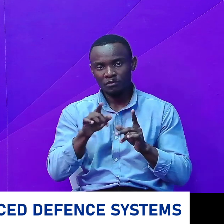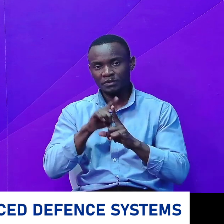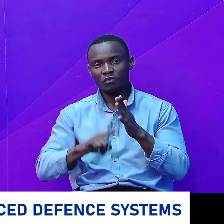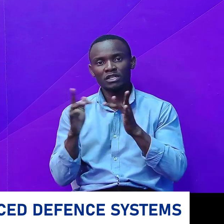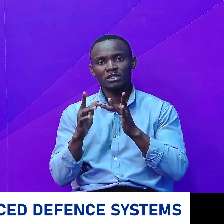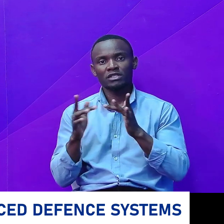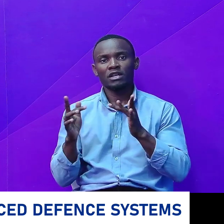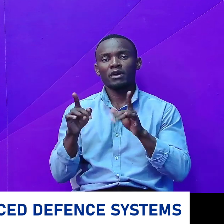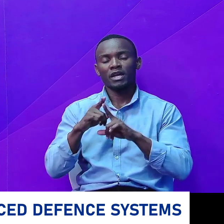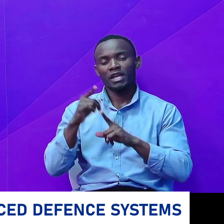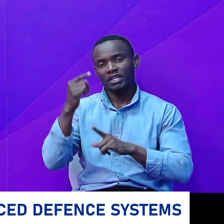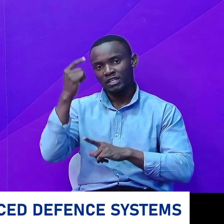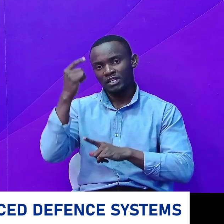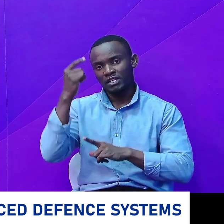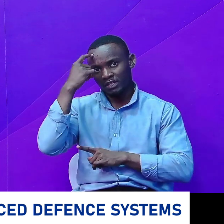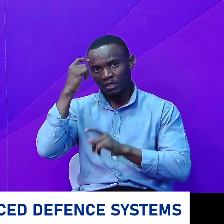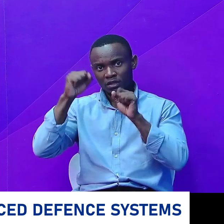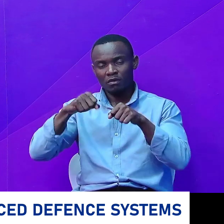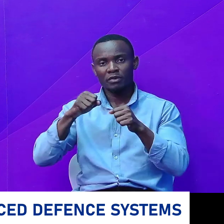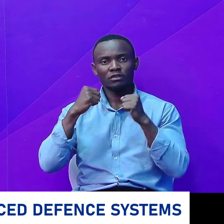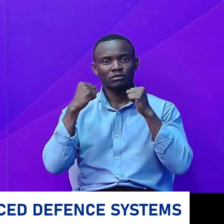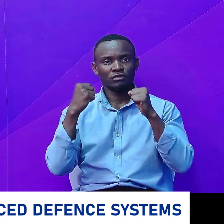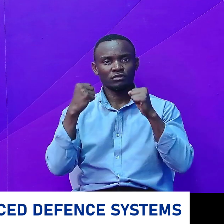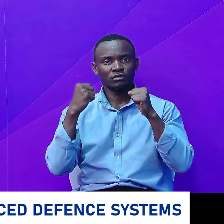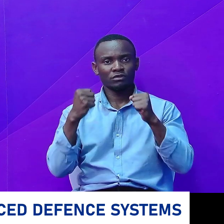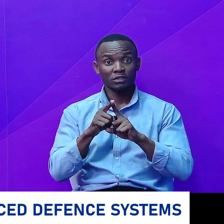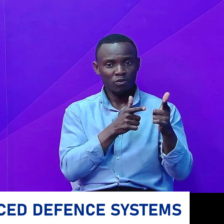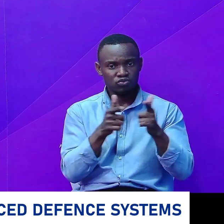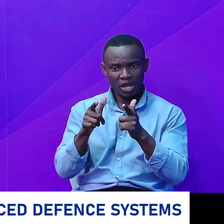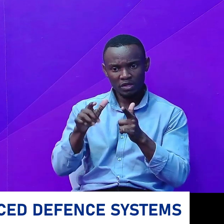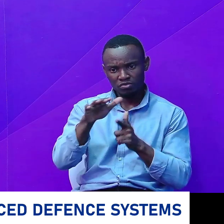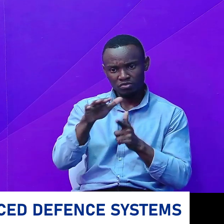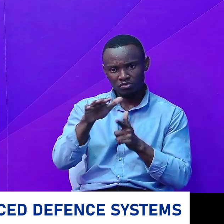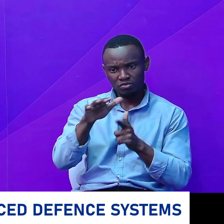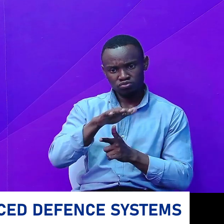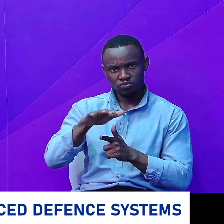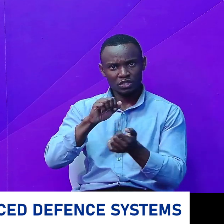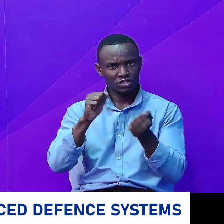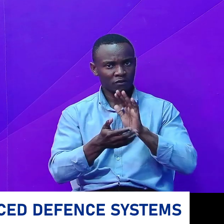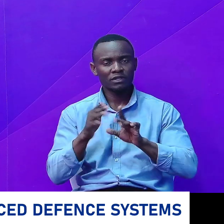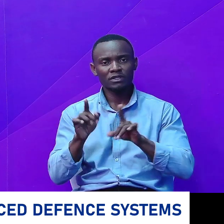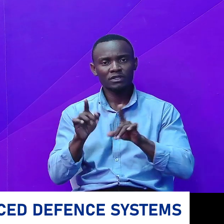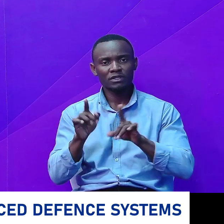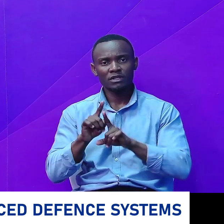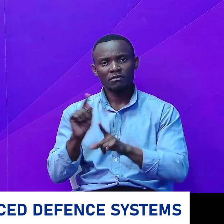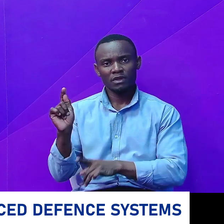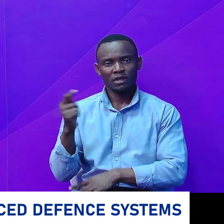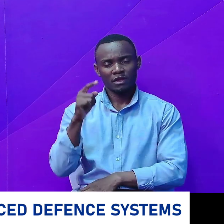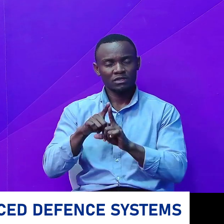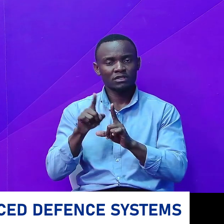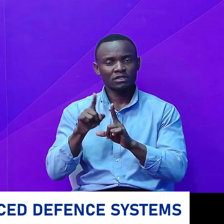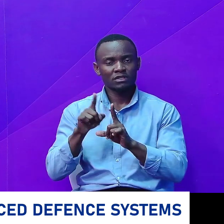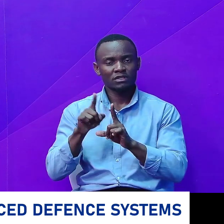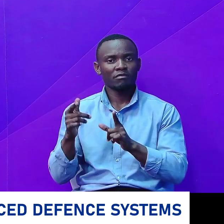The battlefield is changing rapidly, and Kenya must always remain a step ahead of